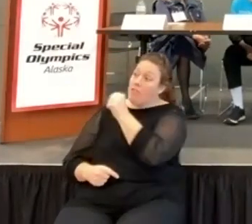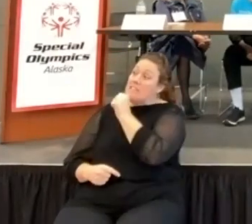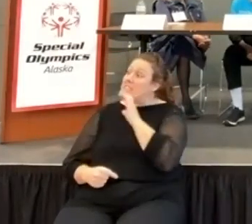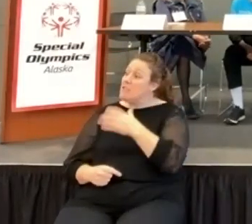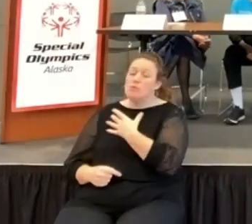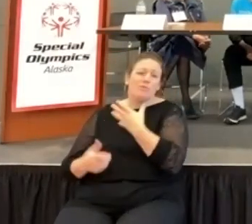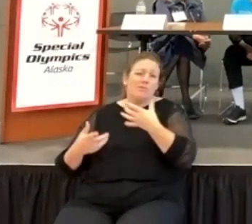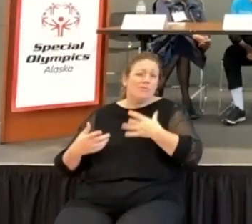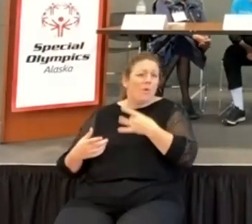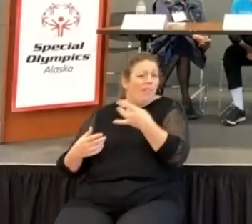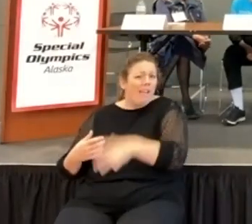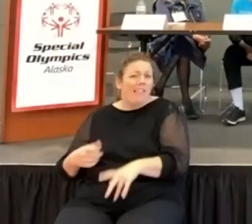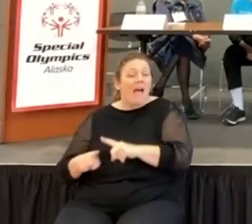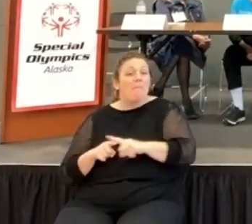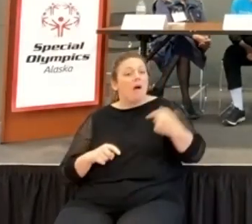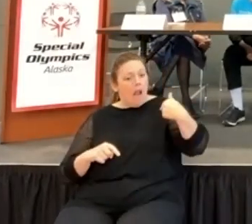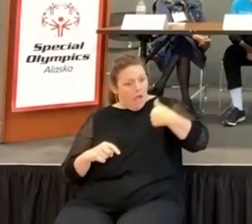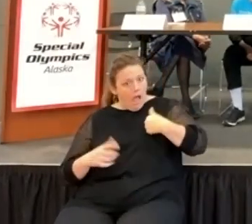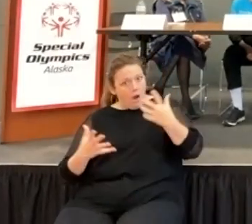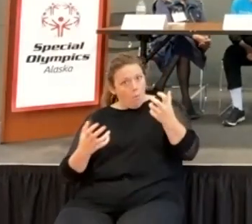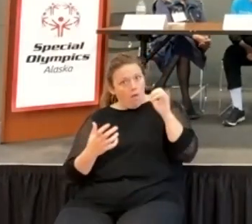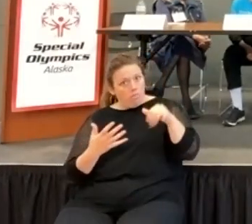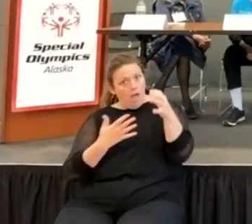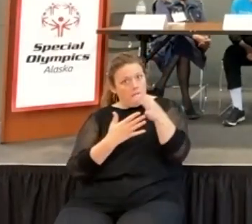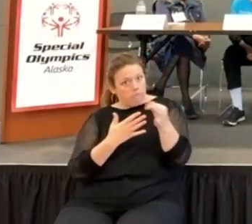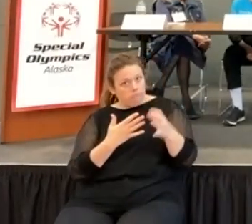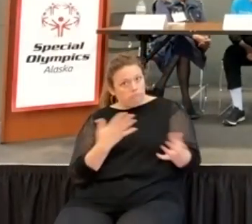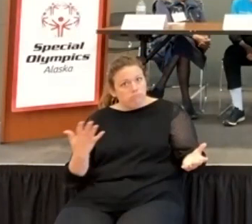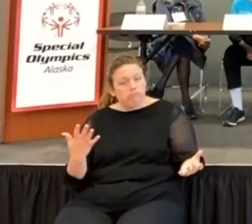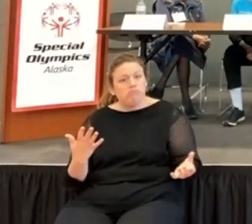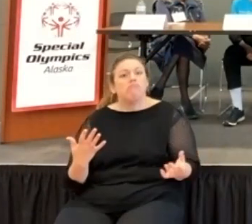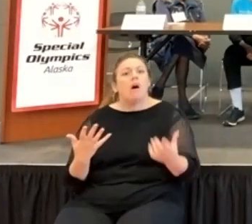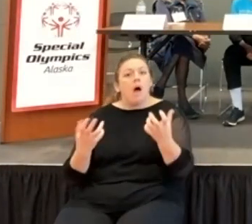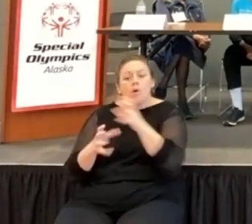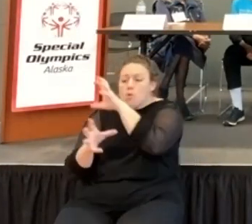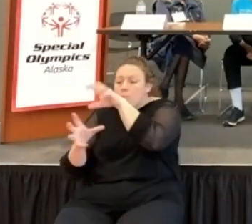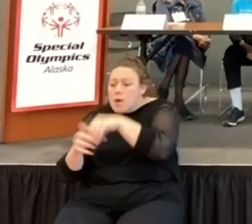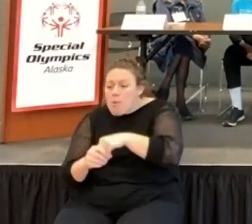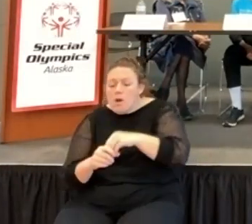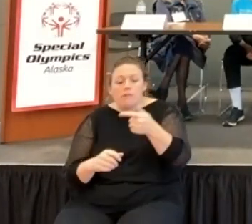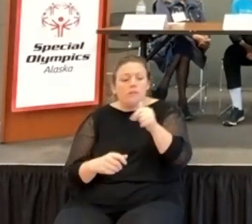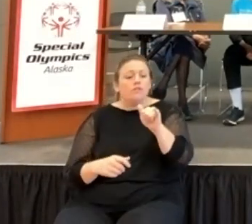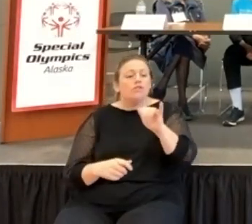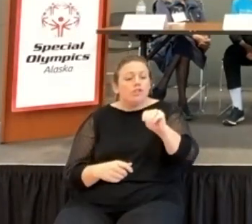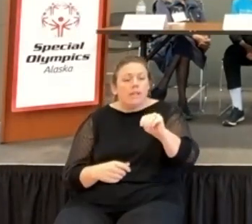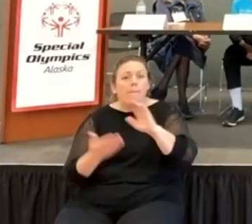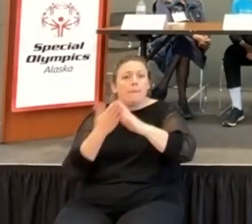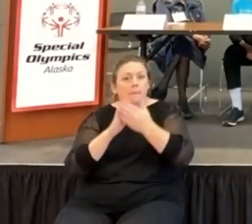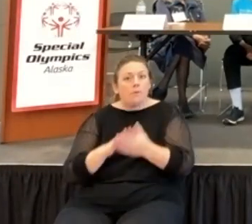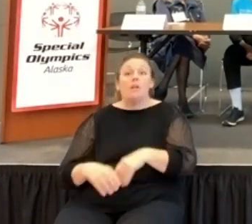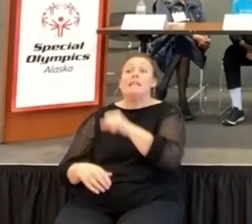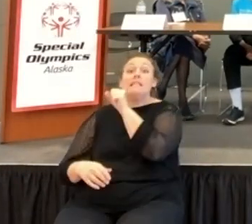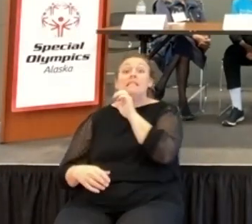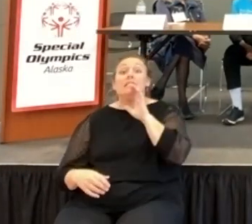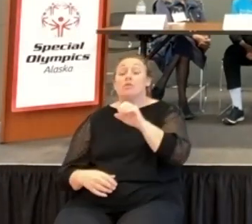like to be able to be a part of that community, a part of those seniors that